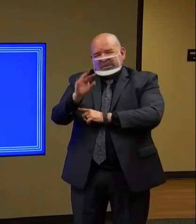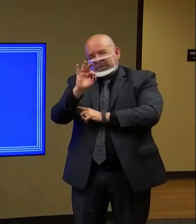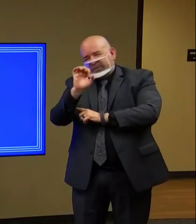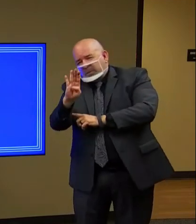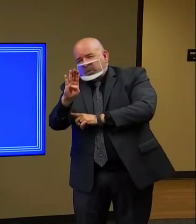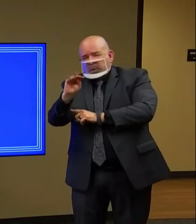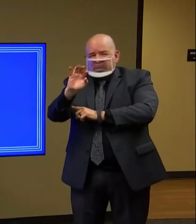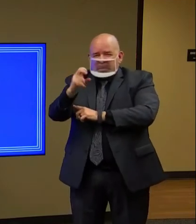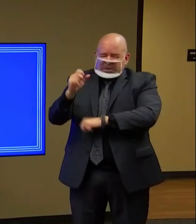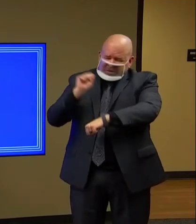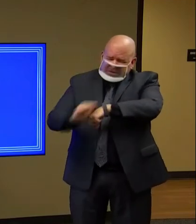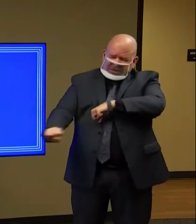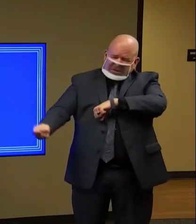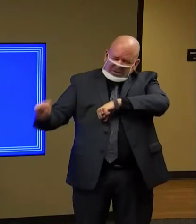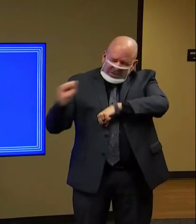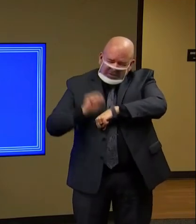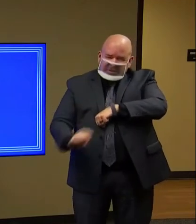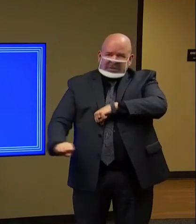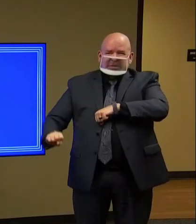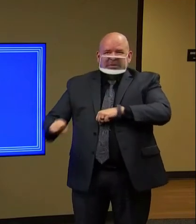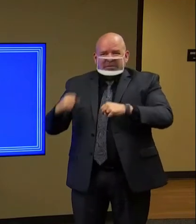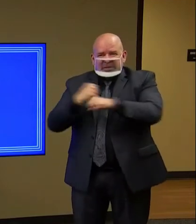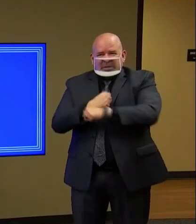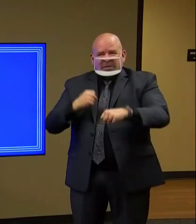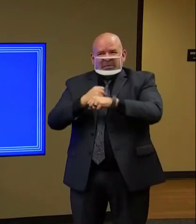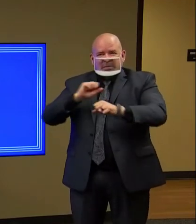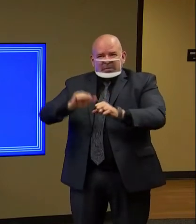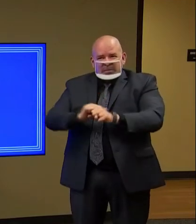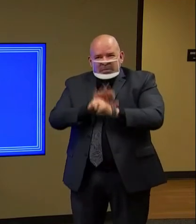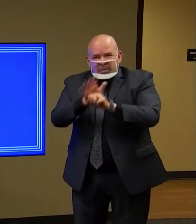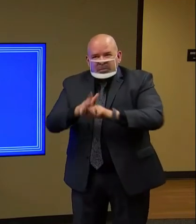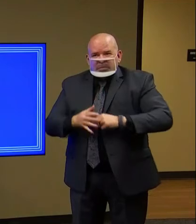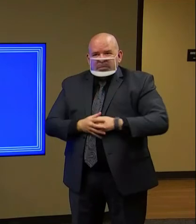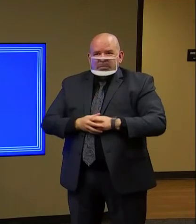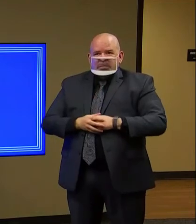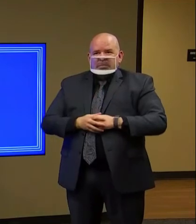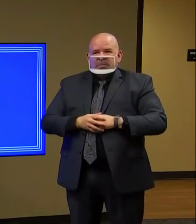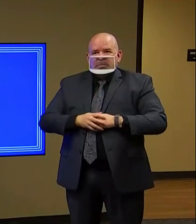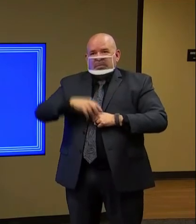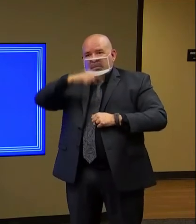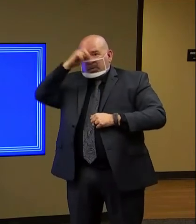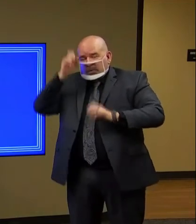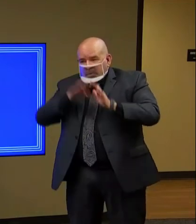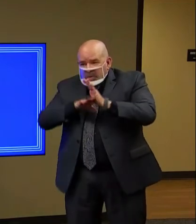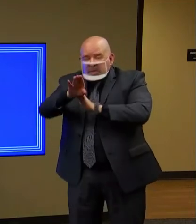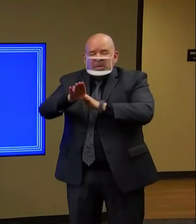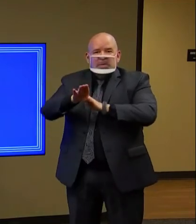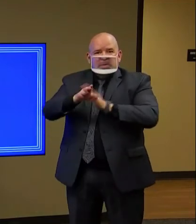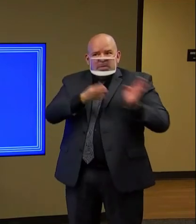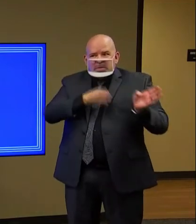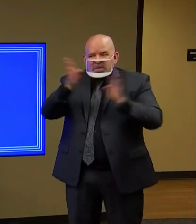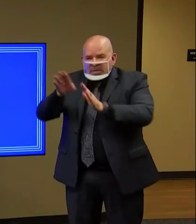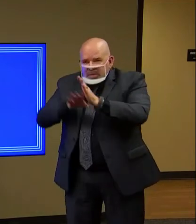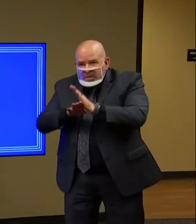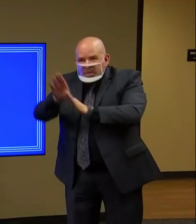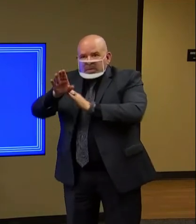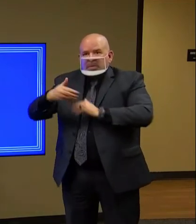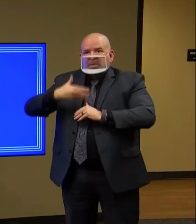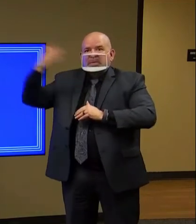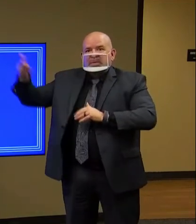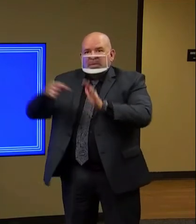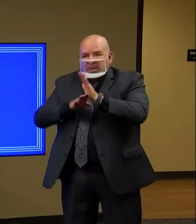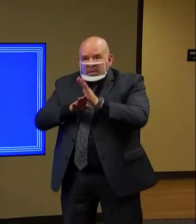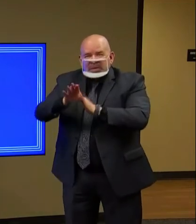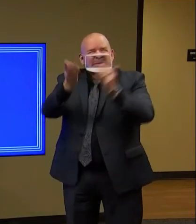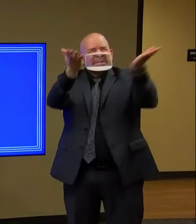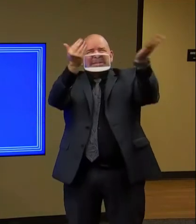unlike the spring and summer surges, the ability to draw on regional capacity and additional staff is extremely limited this time.